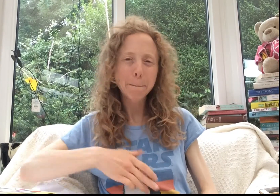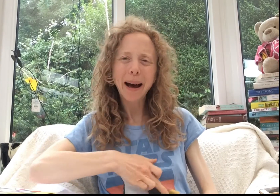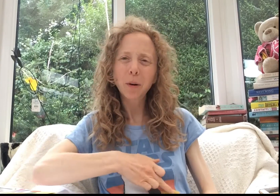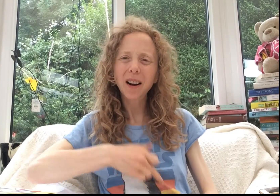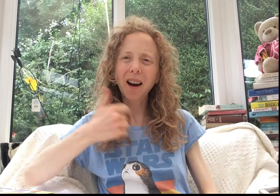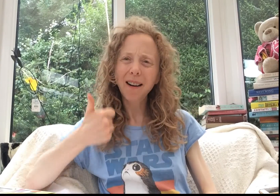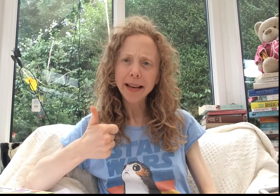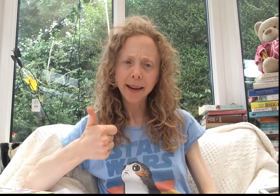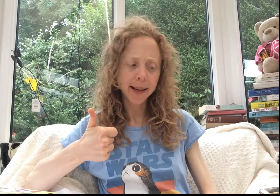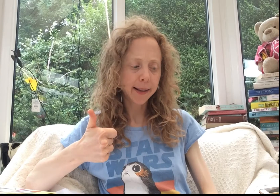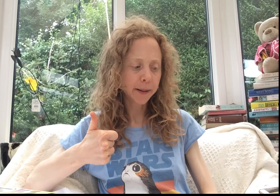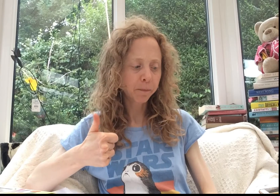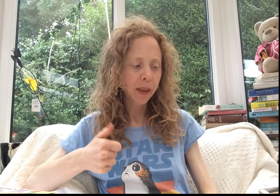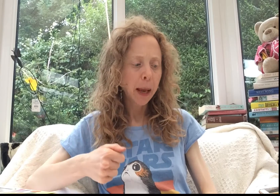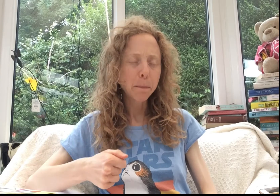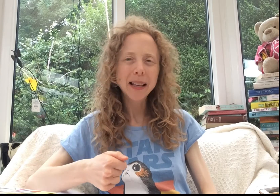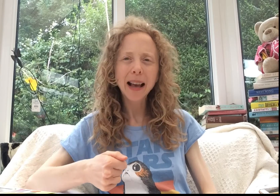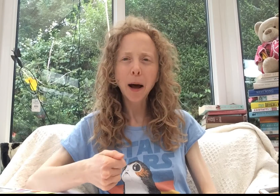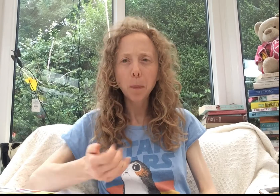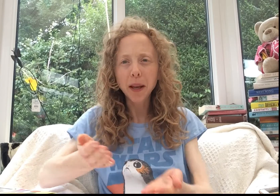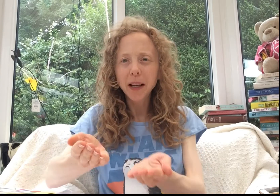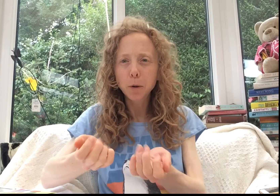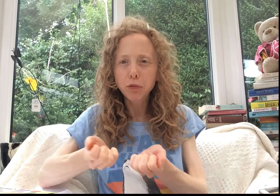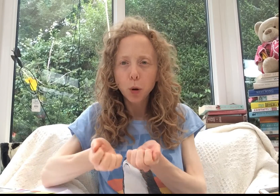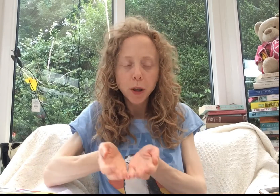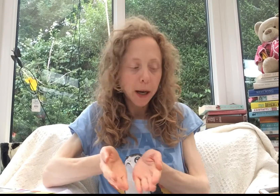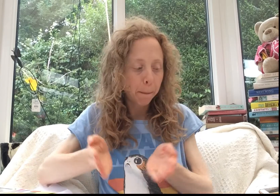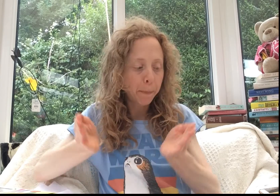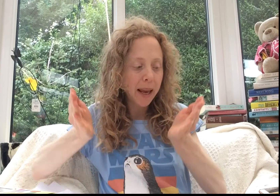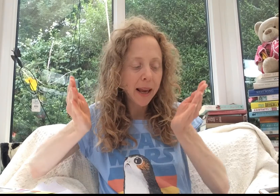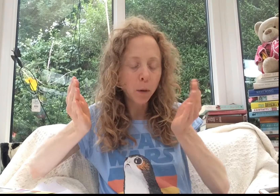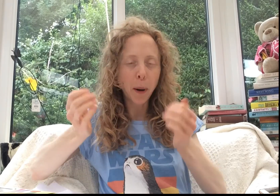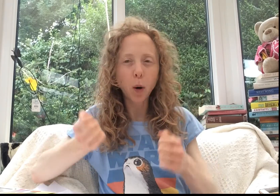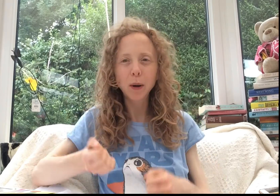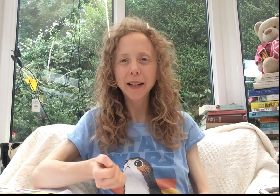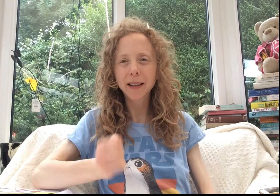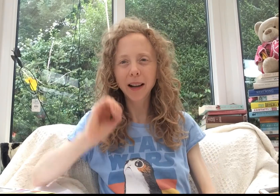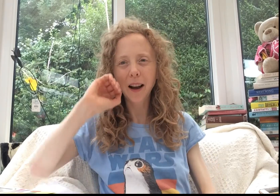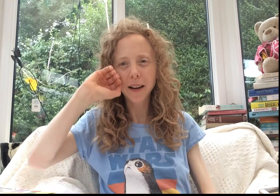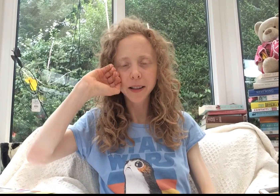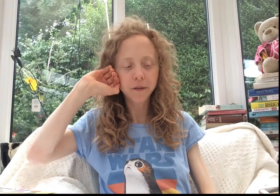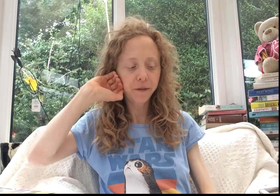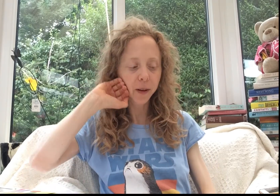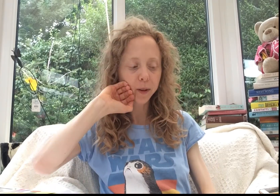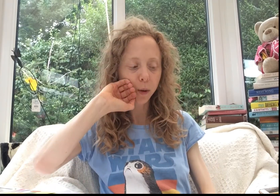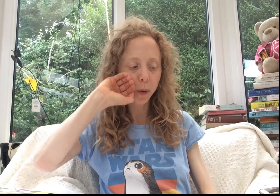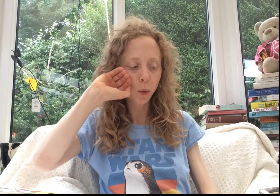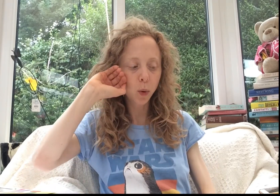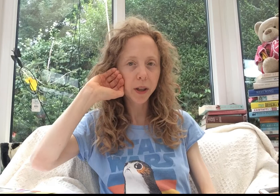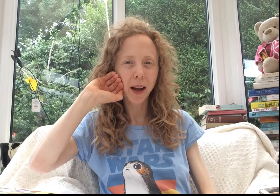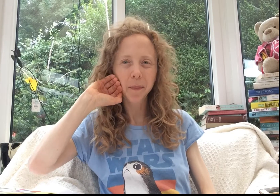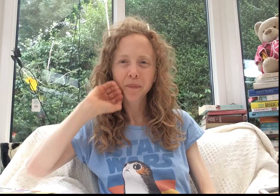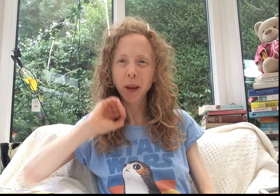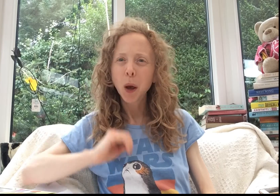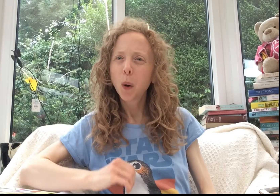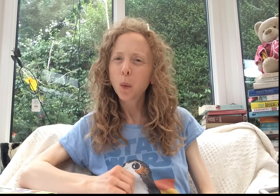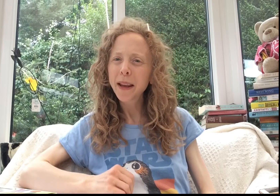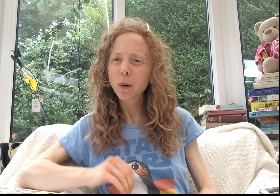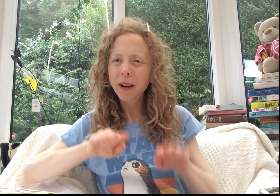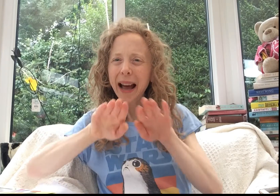about kindness. Miss Albert had brought a big bowl into class and filled it with water. We all